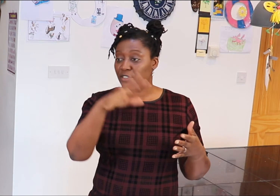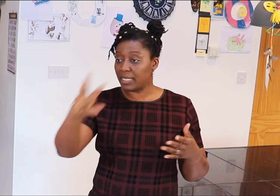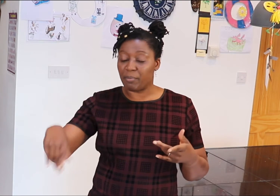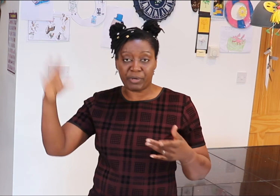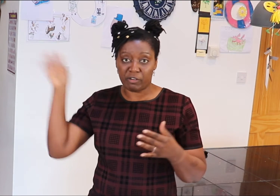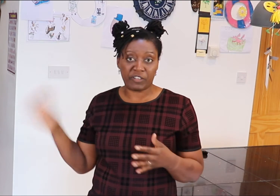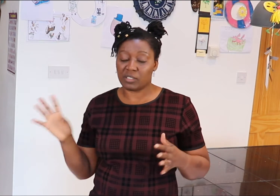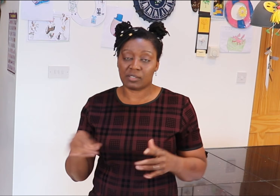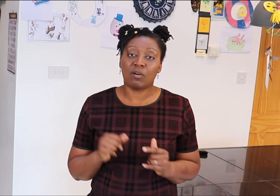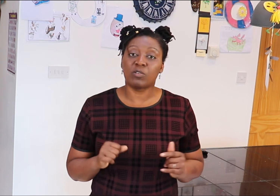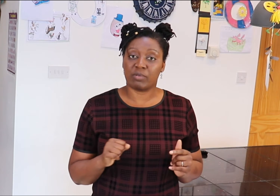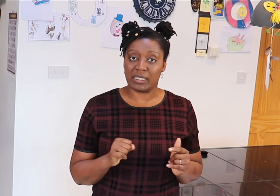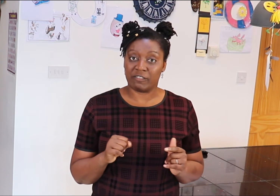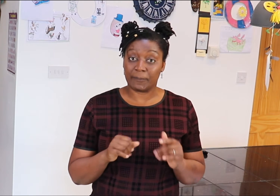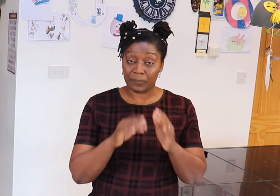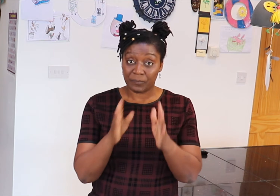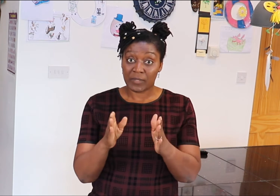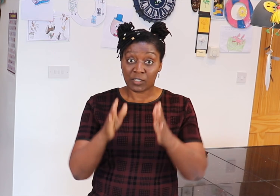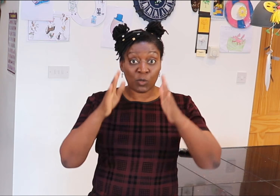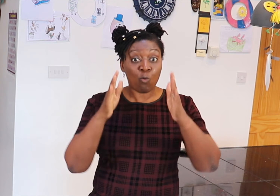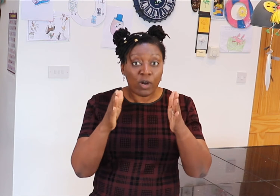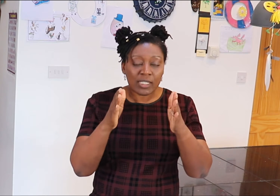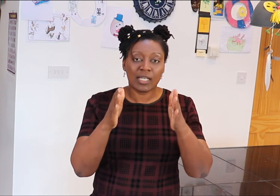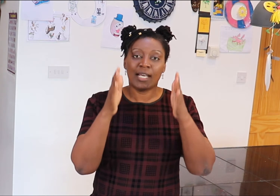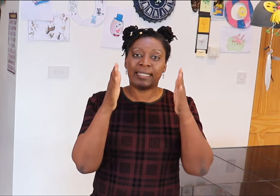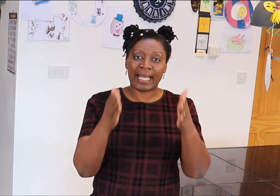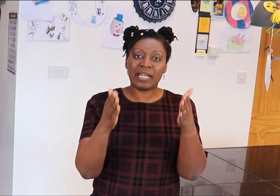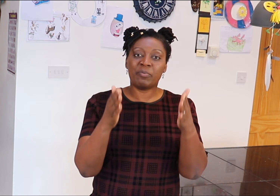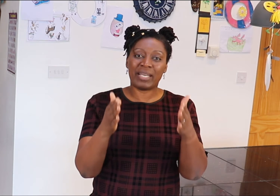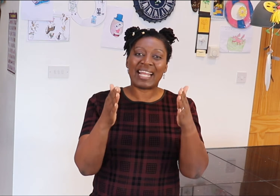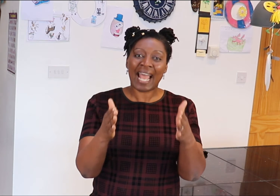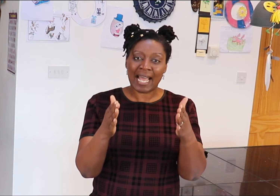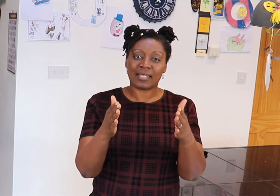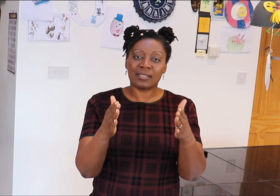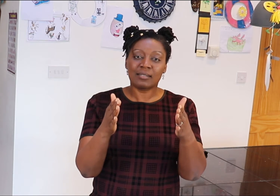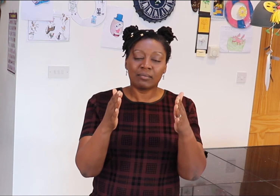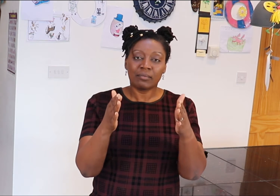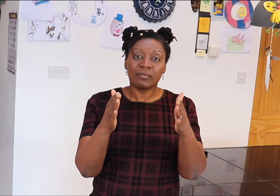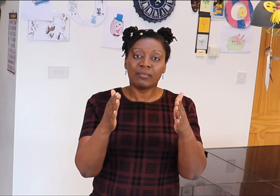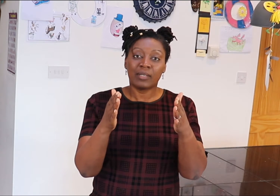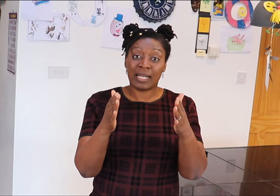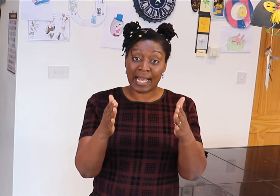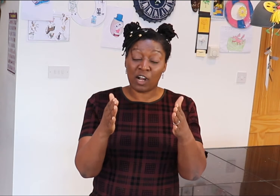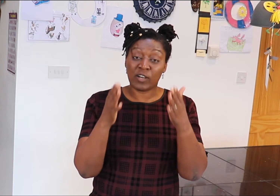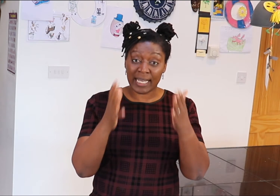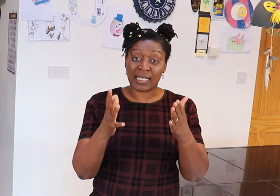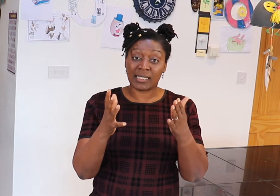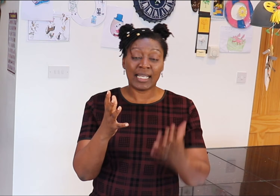zygote, embryo, fetus, all the rest of it. So what the inner being has now is